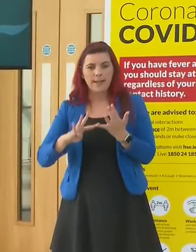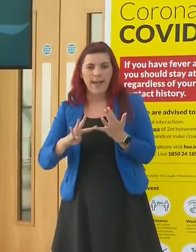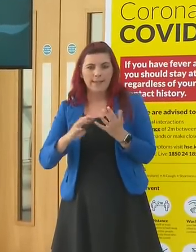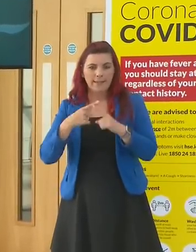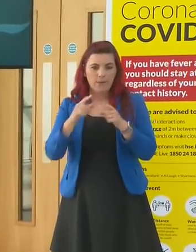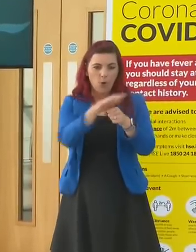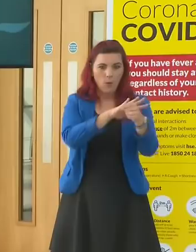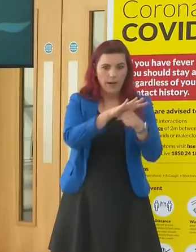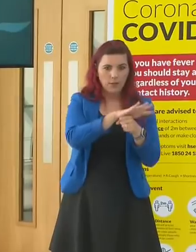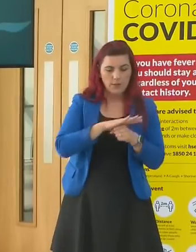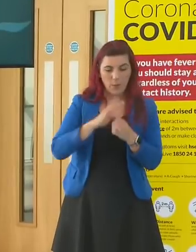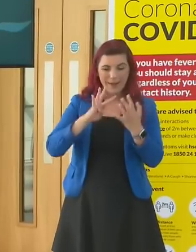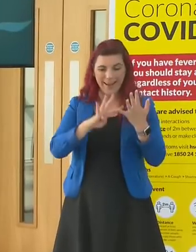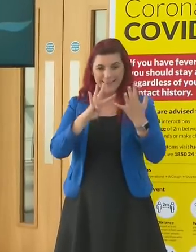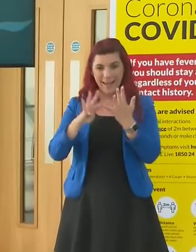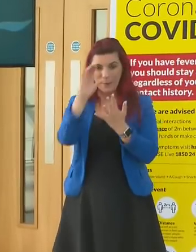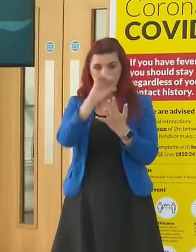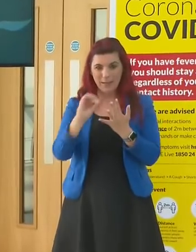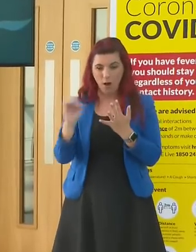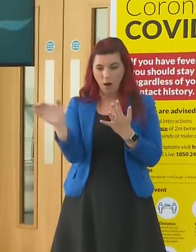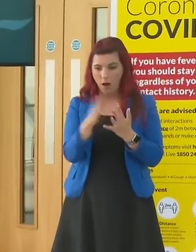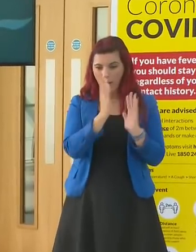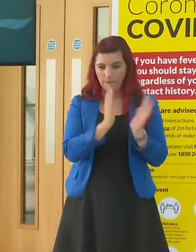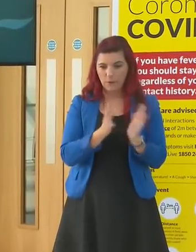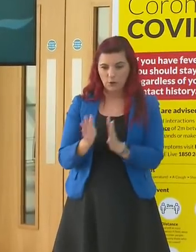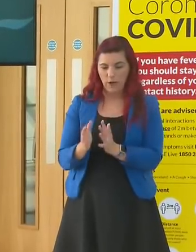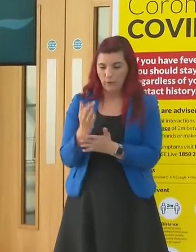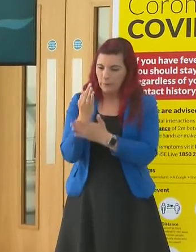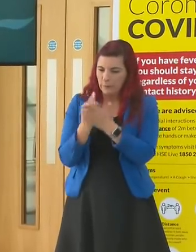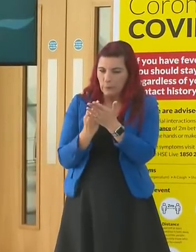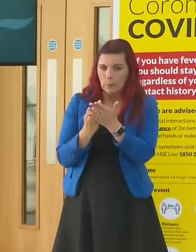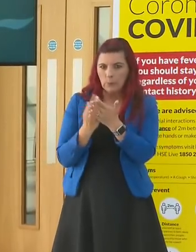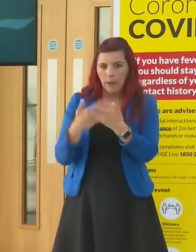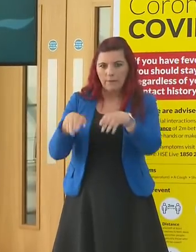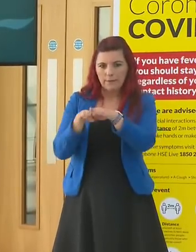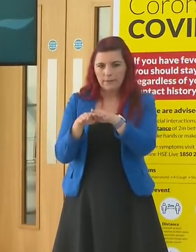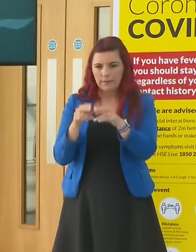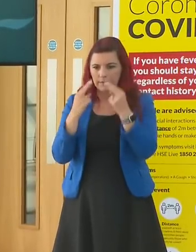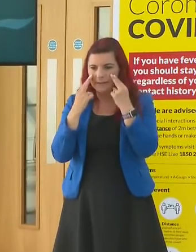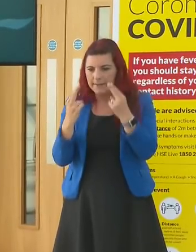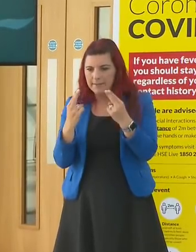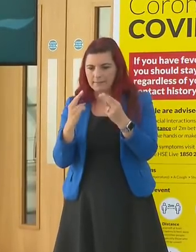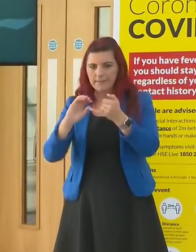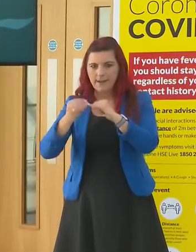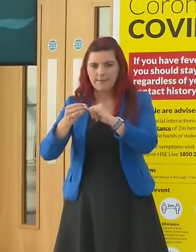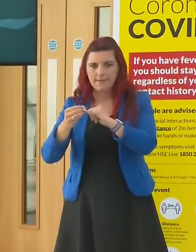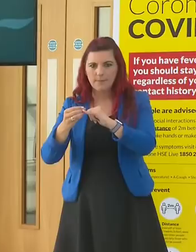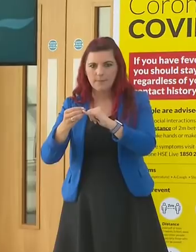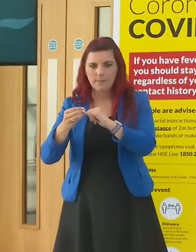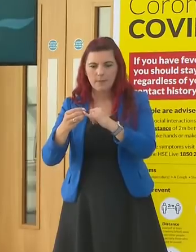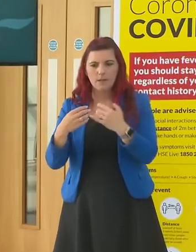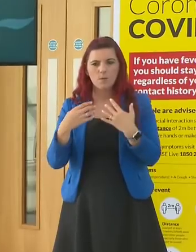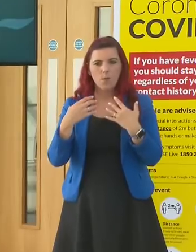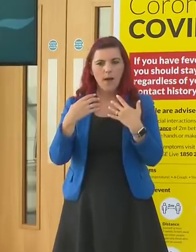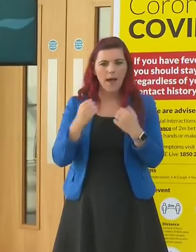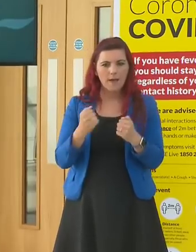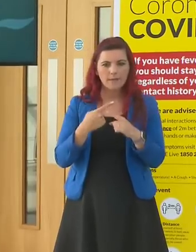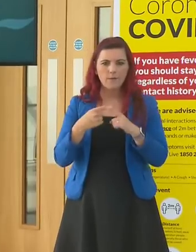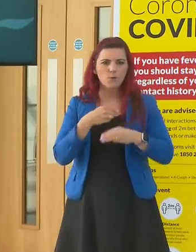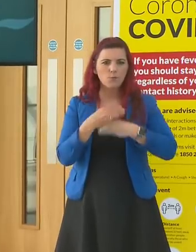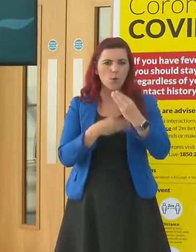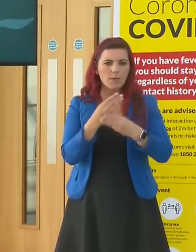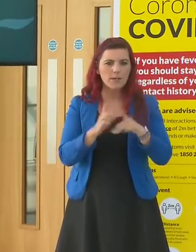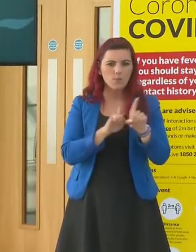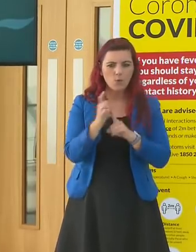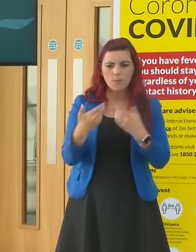small number of locations to be completed overall. We're continuously implementing a number of process improvements as part of our